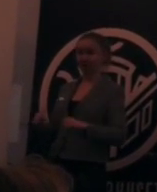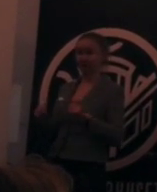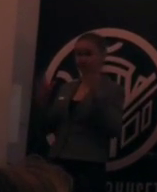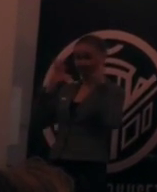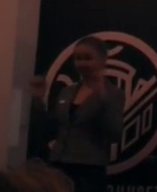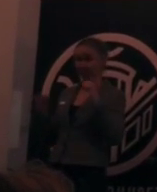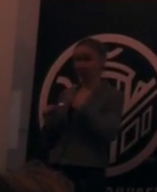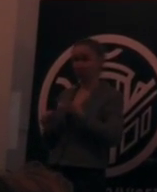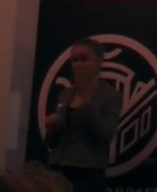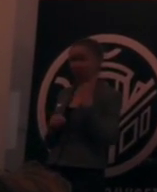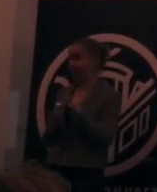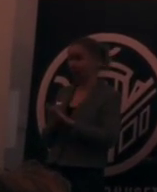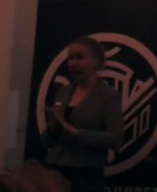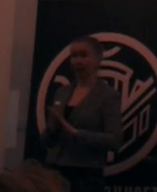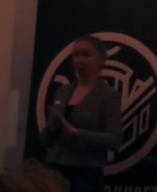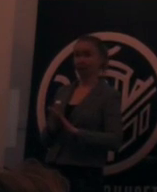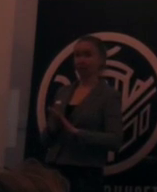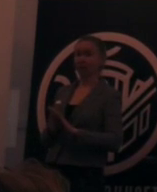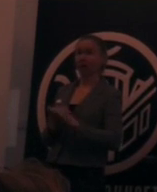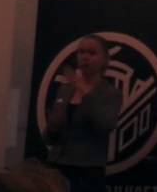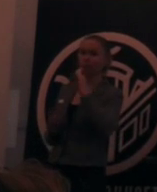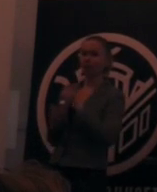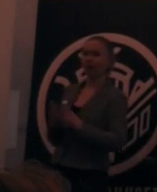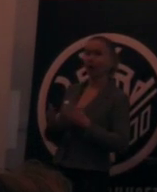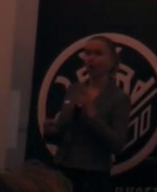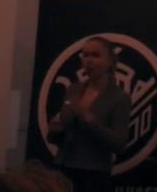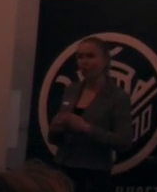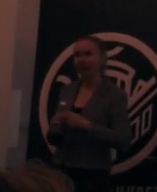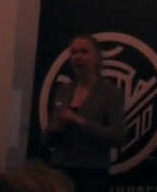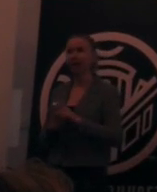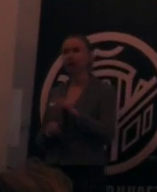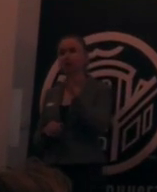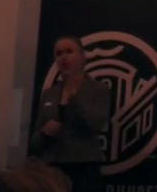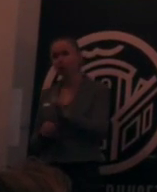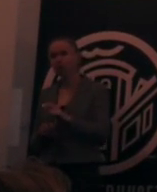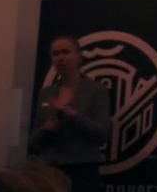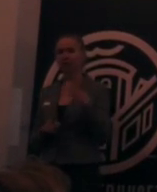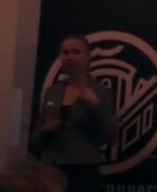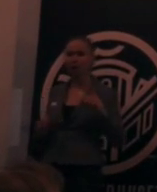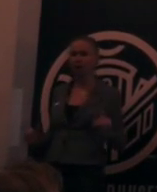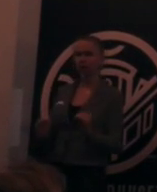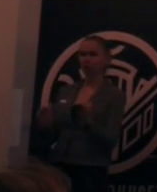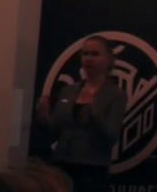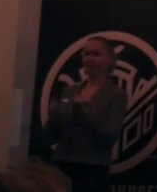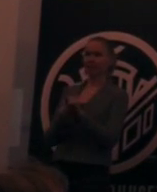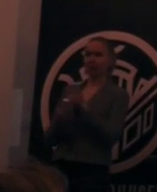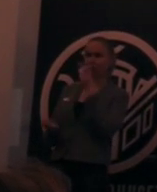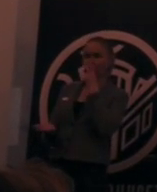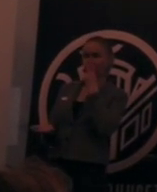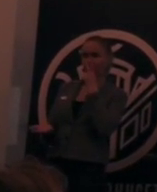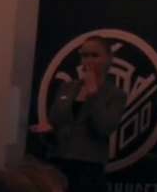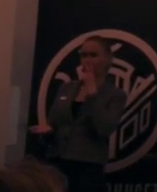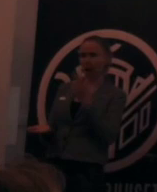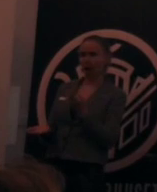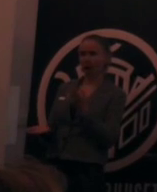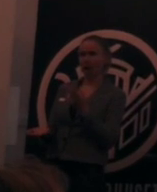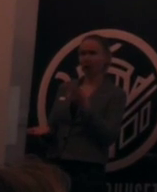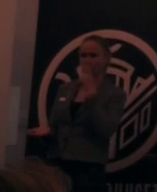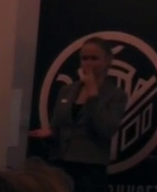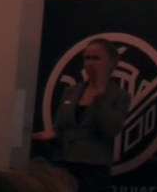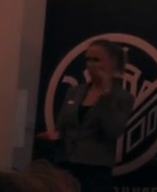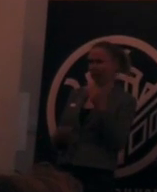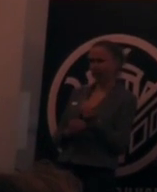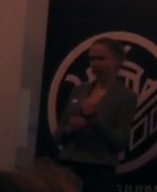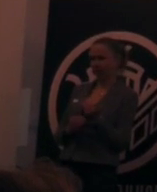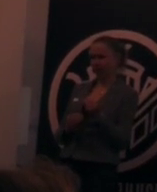year ago. We had people from the Roma community, the Jewish community, women's organizations, but the gays that we knew of and